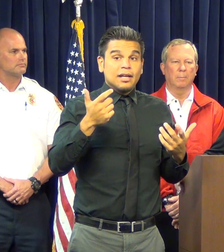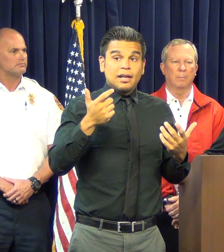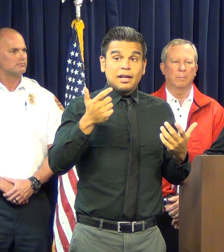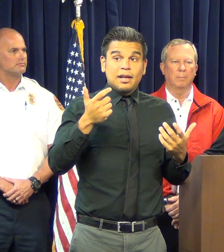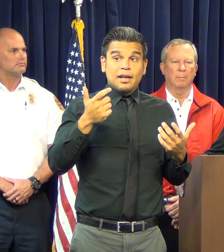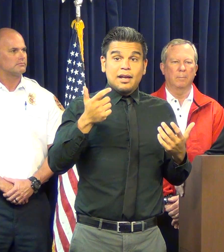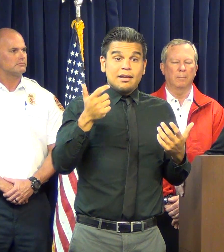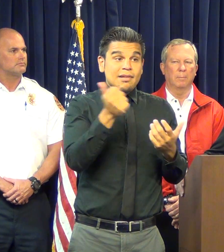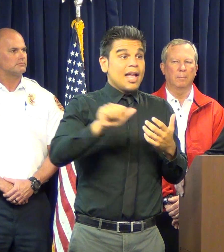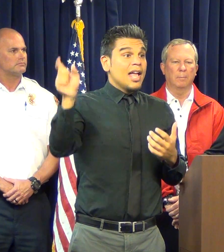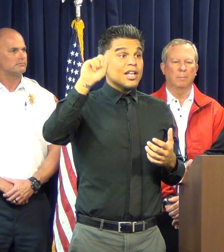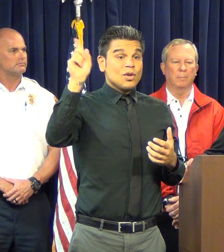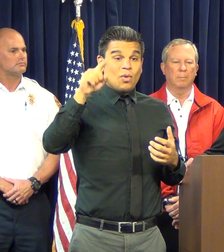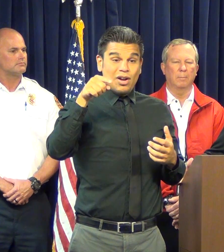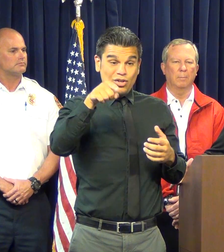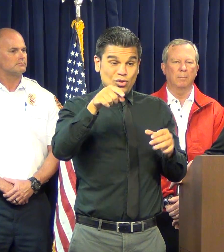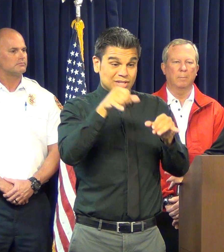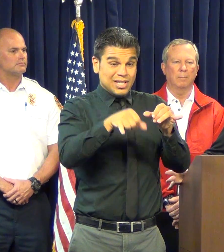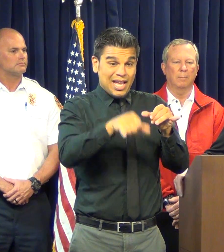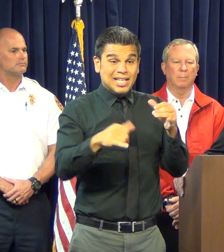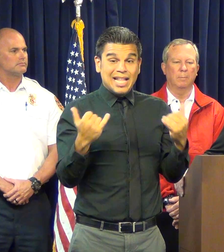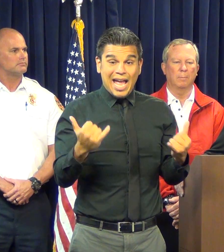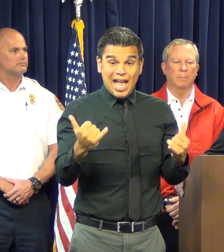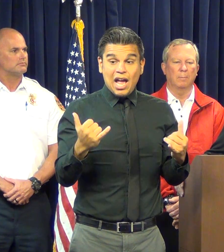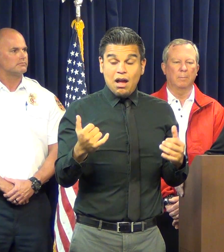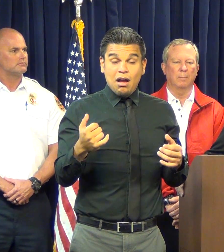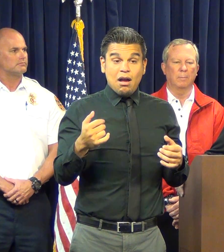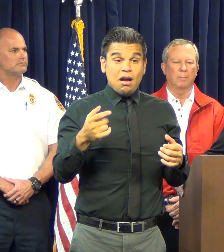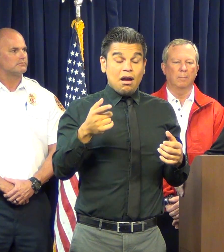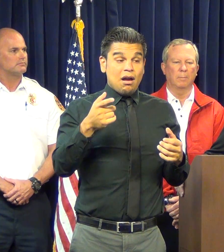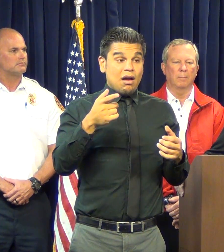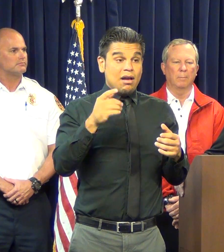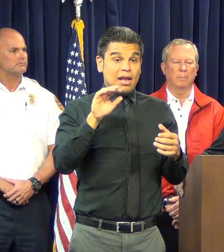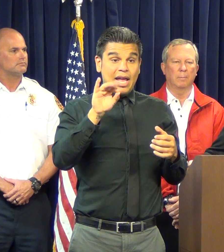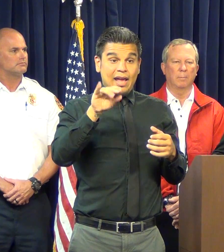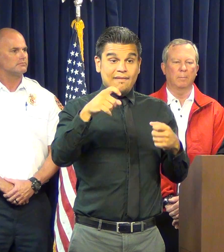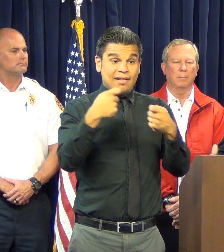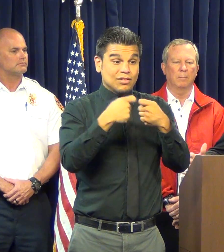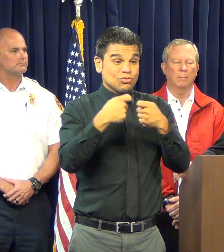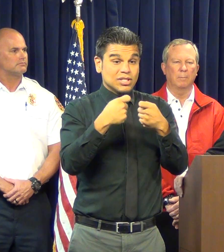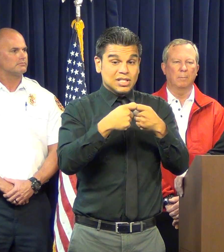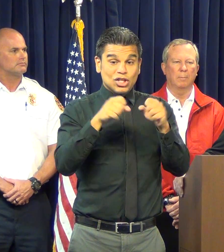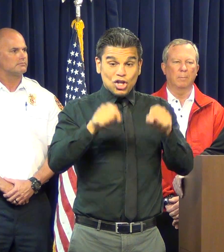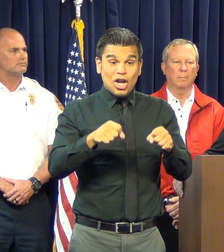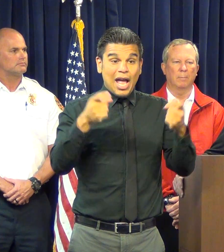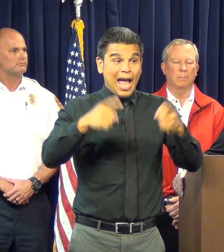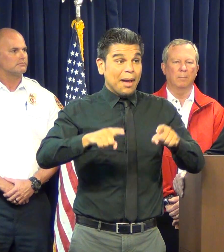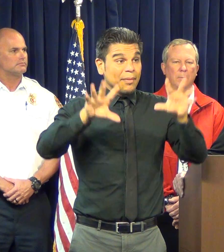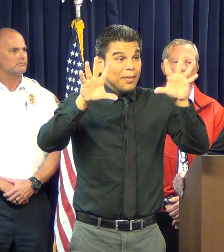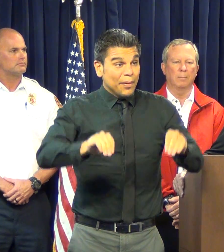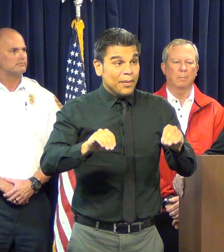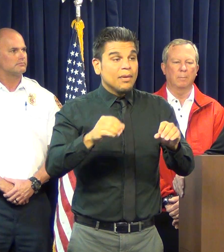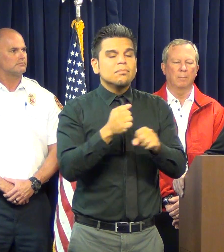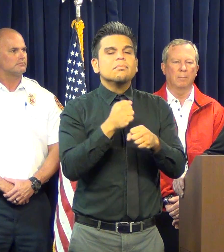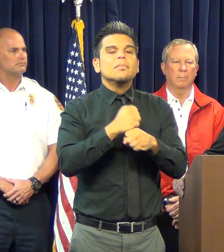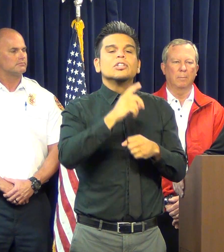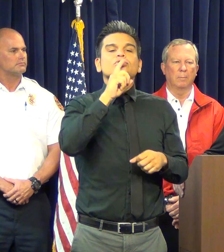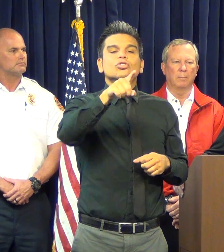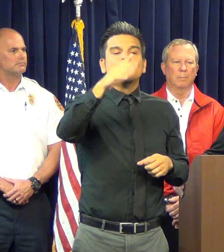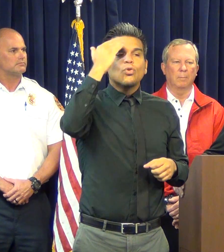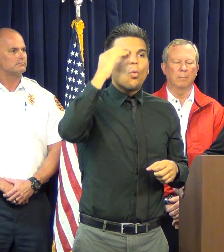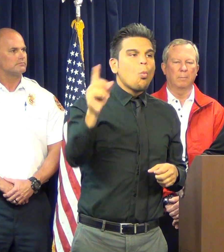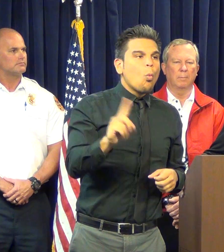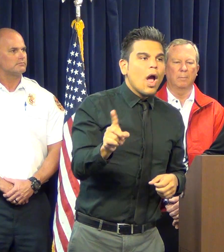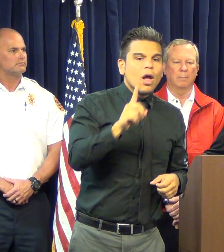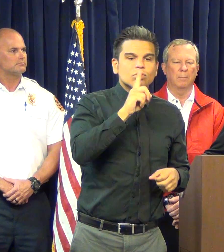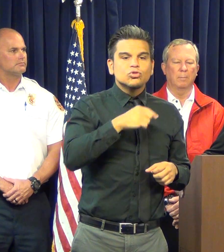right now, anywhere you are with the potential for power outages, make sure you have your flashlights in a place where you know where they are, your radios